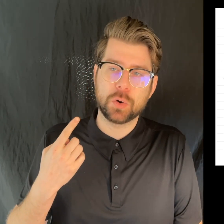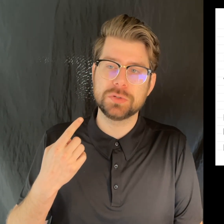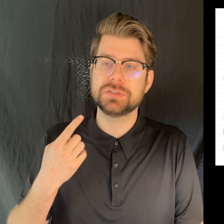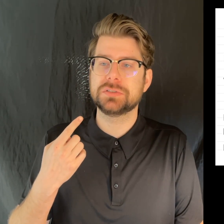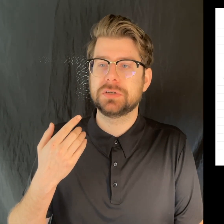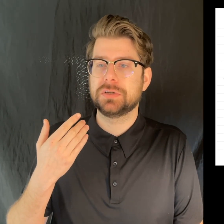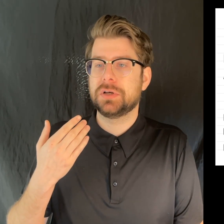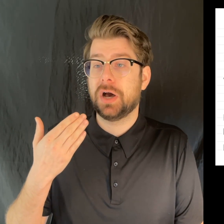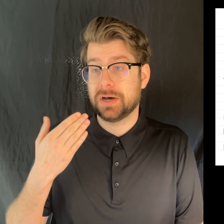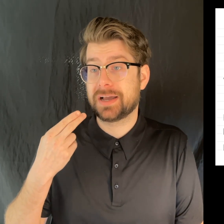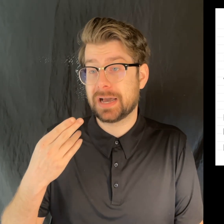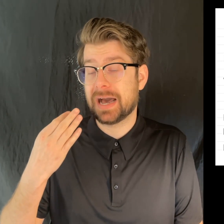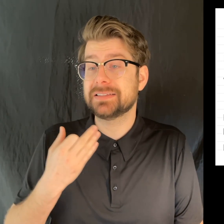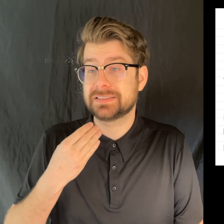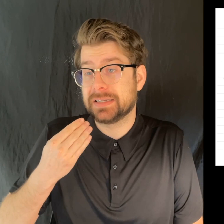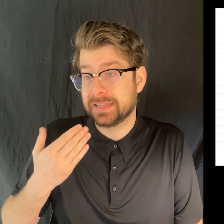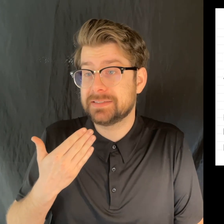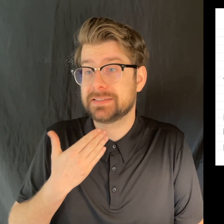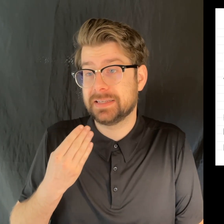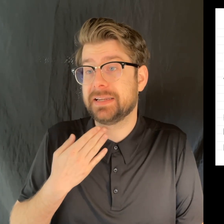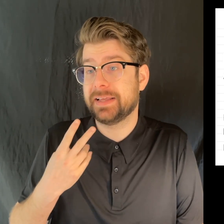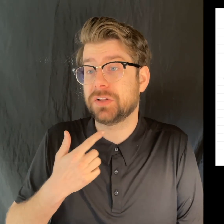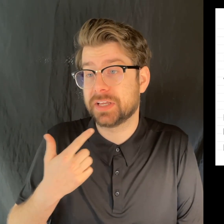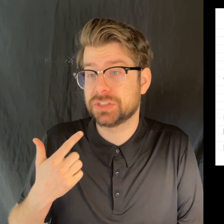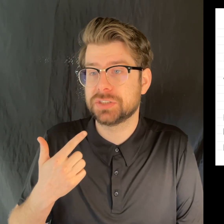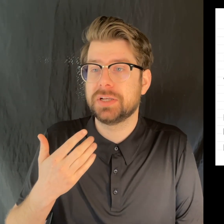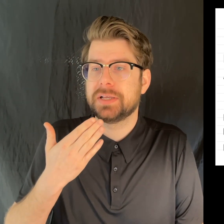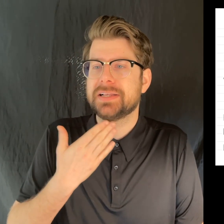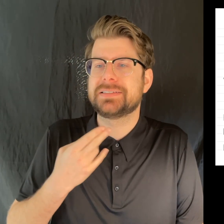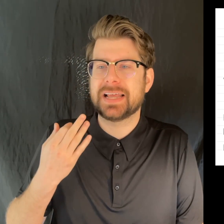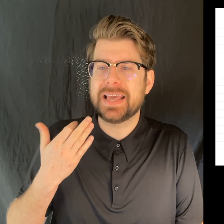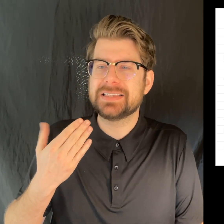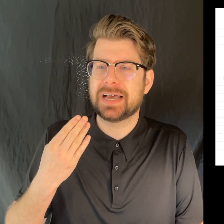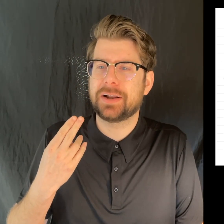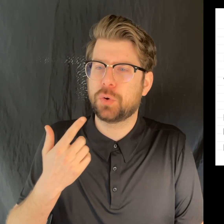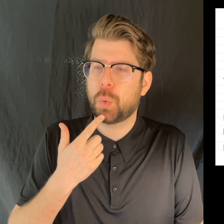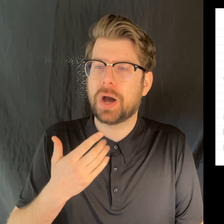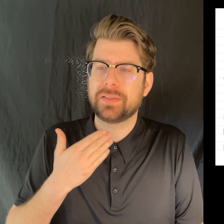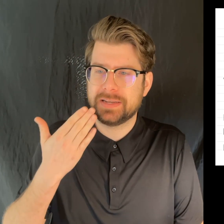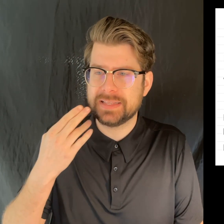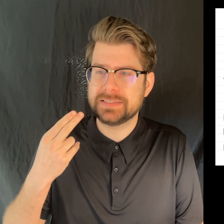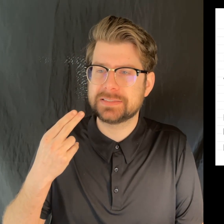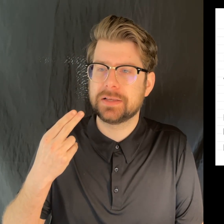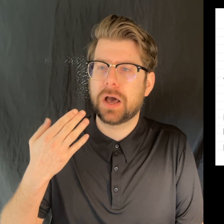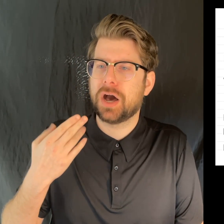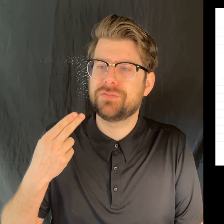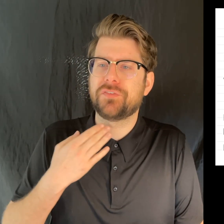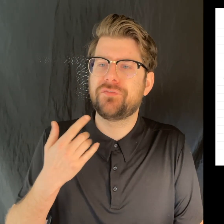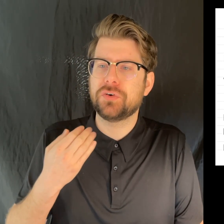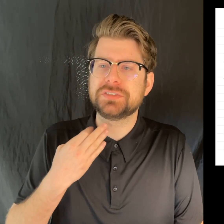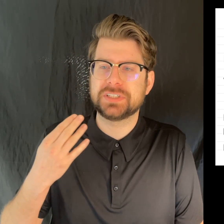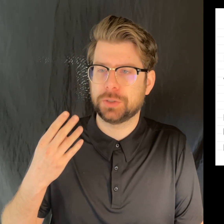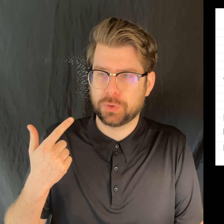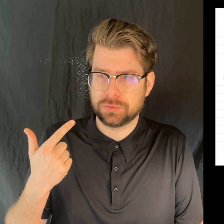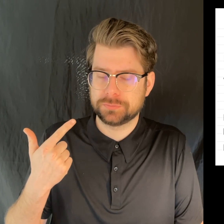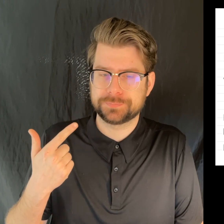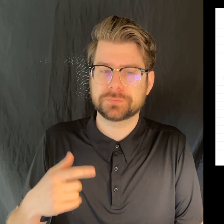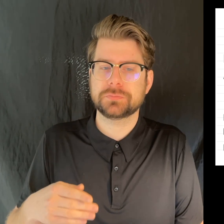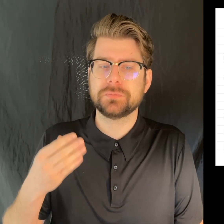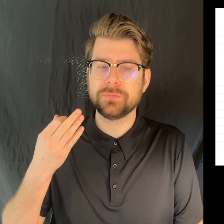sound, a consonant in English, takes on qualities of a full syllable.